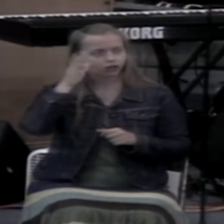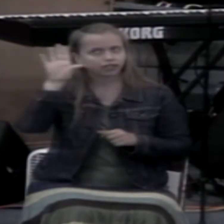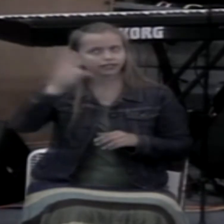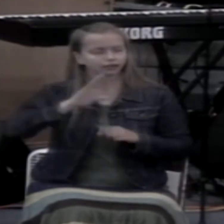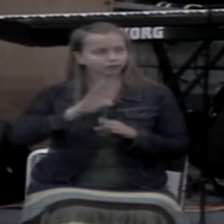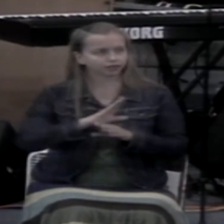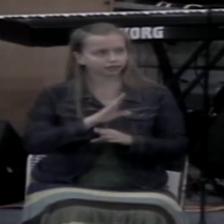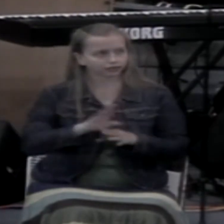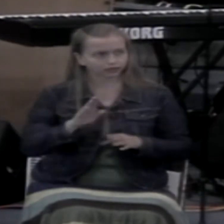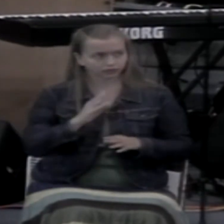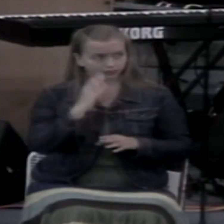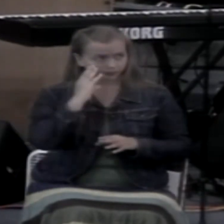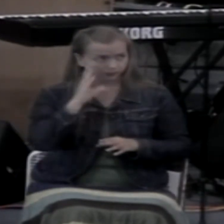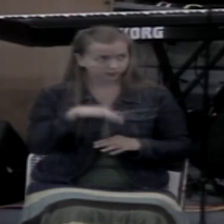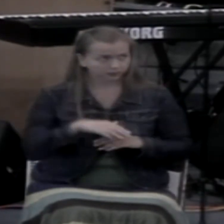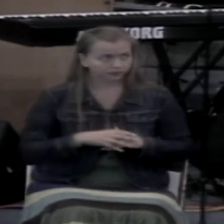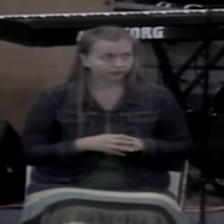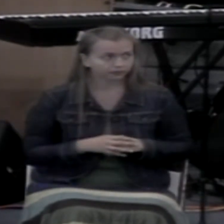Father's business or not?